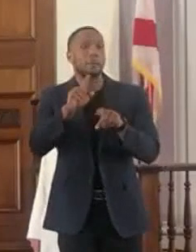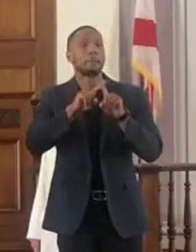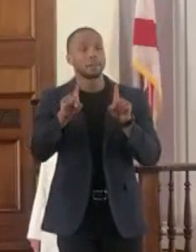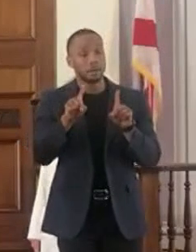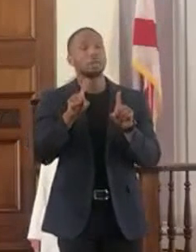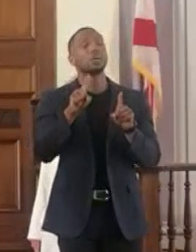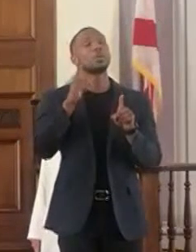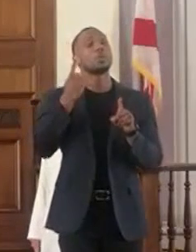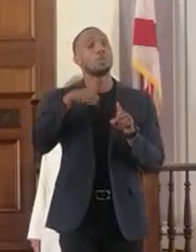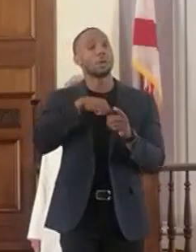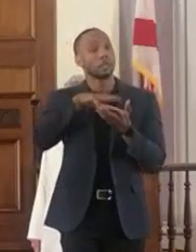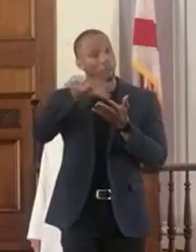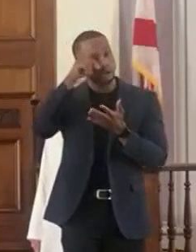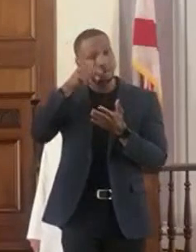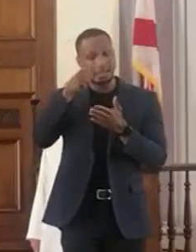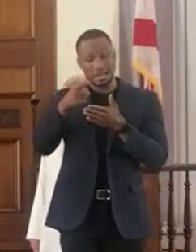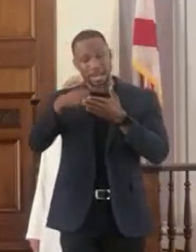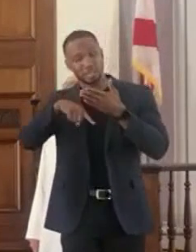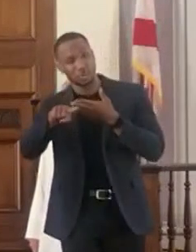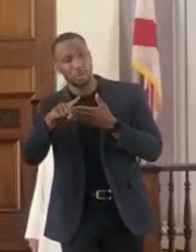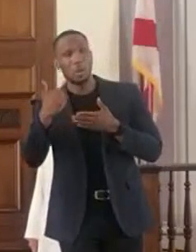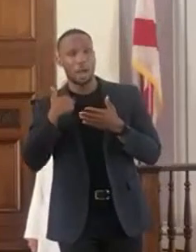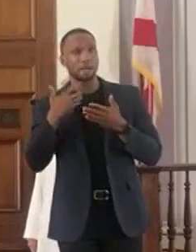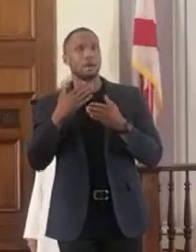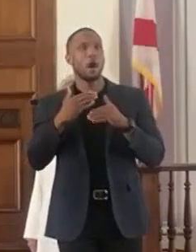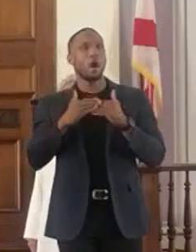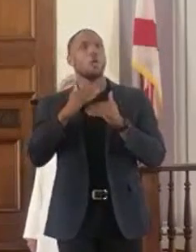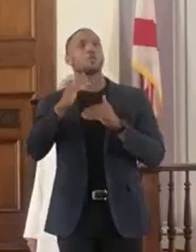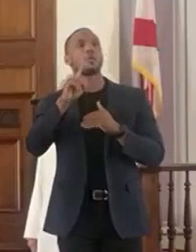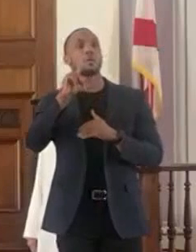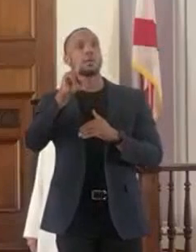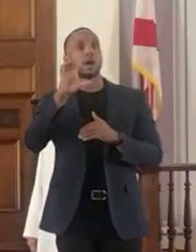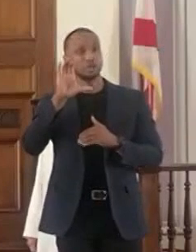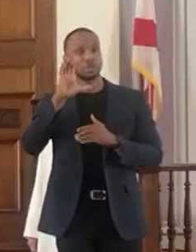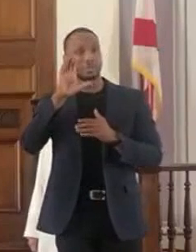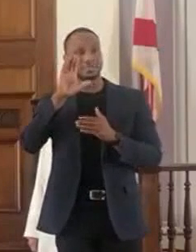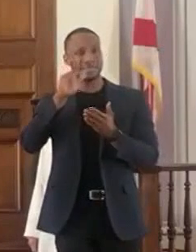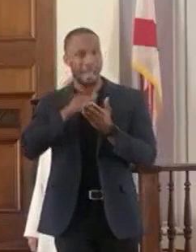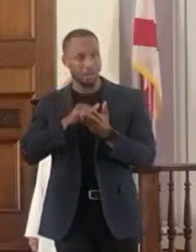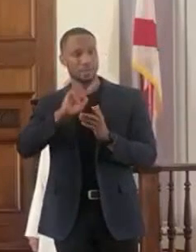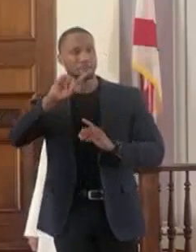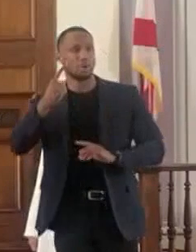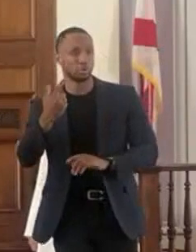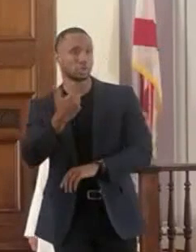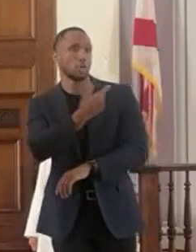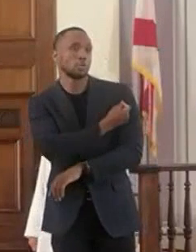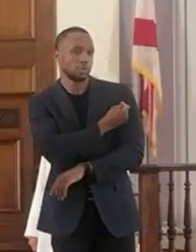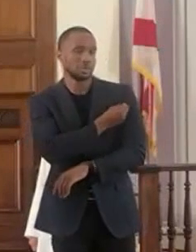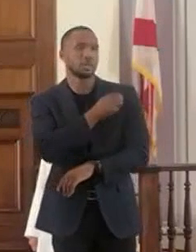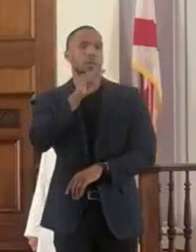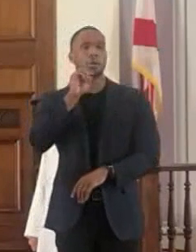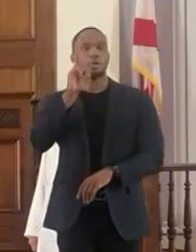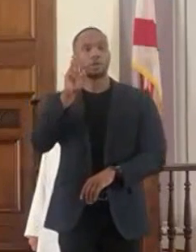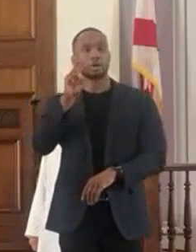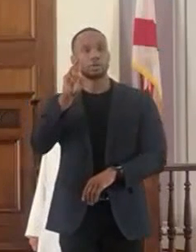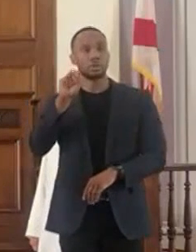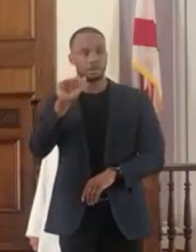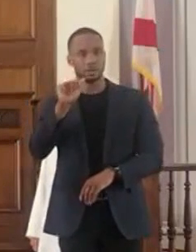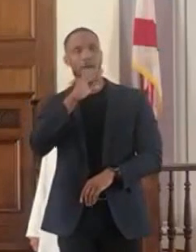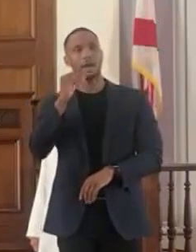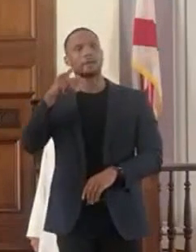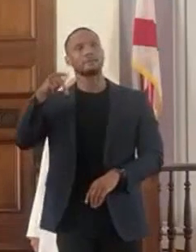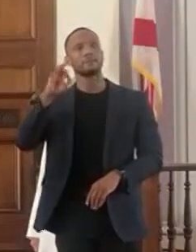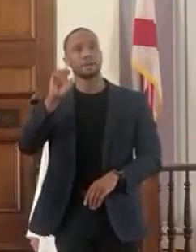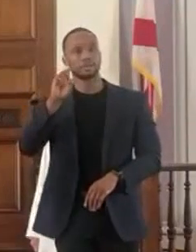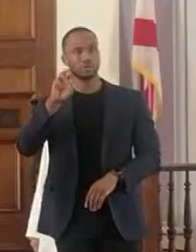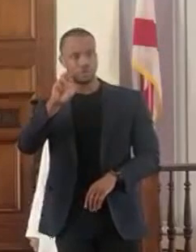have learned that this coming week, we will actually have more than 100,000 first doses for the first time. That's Moderna and Pfizer. That'll be a new high